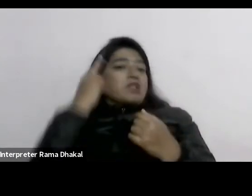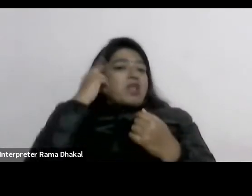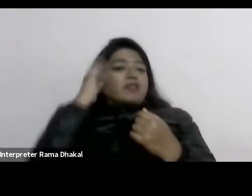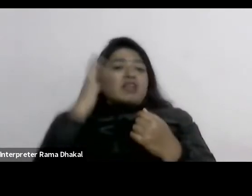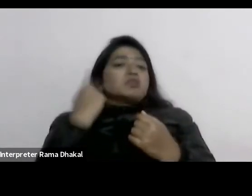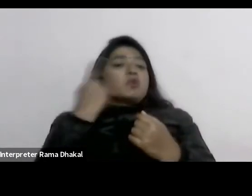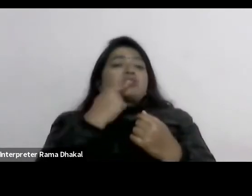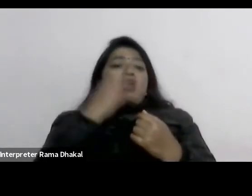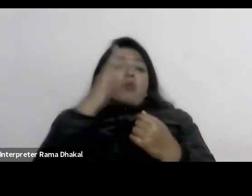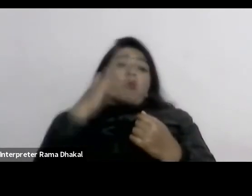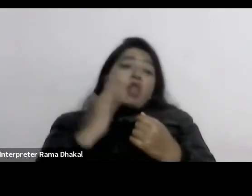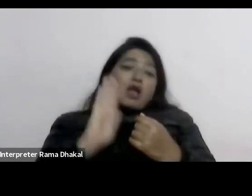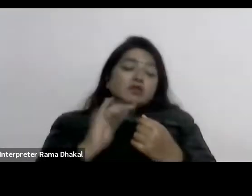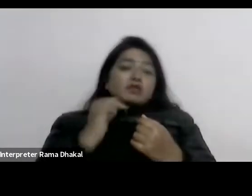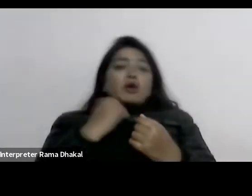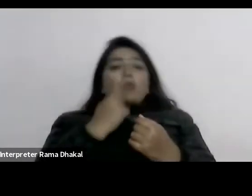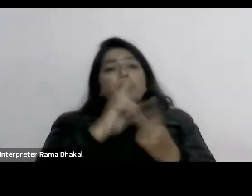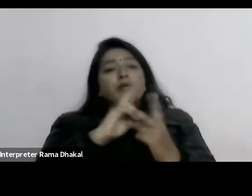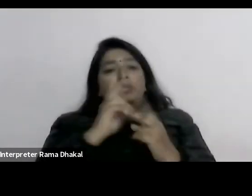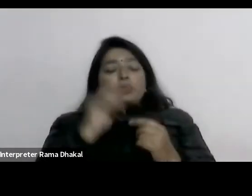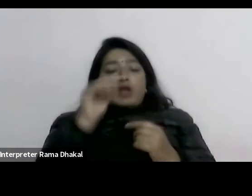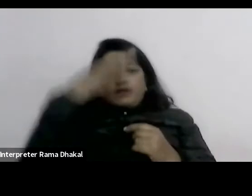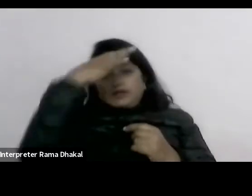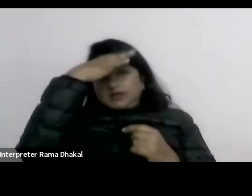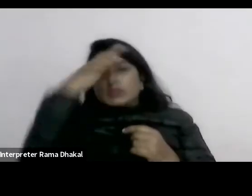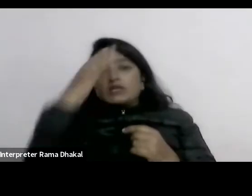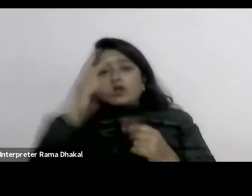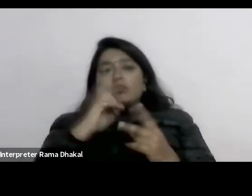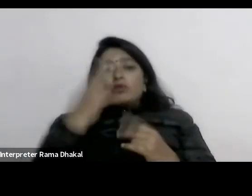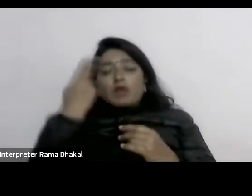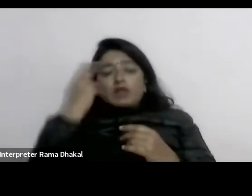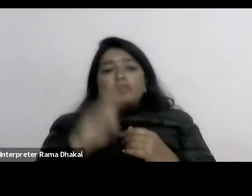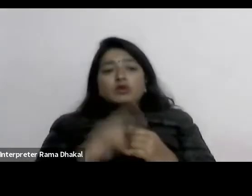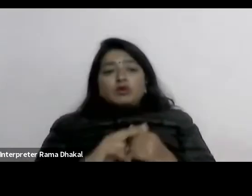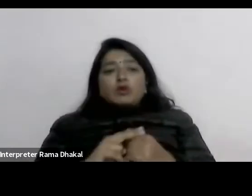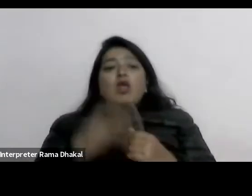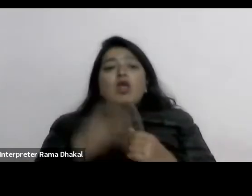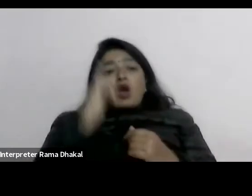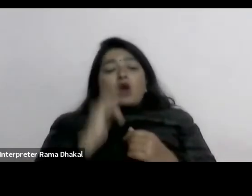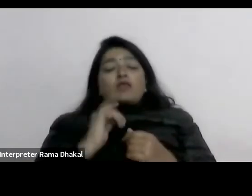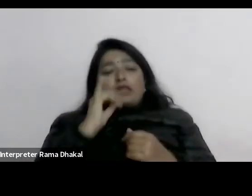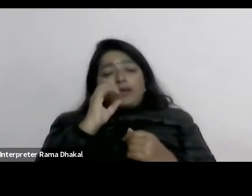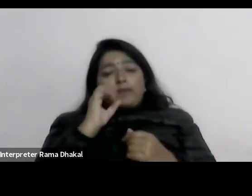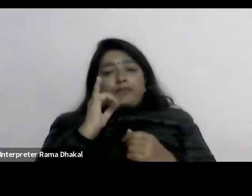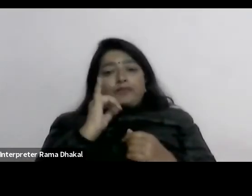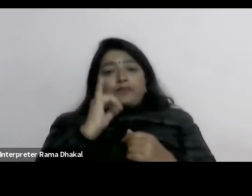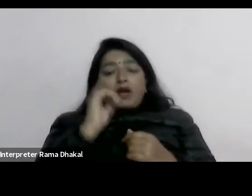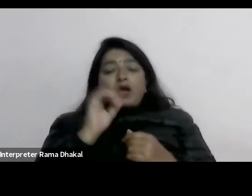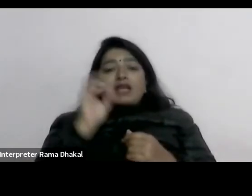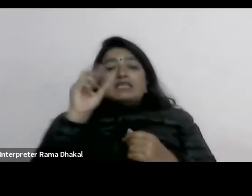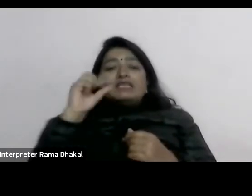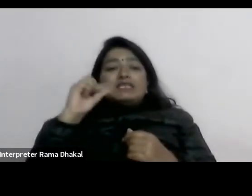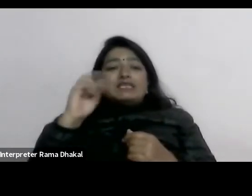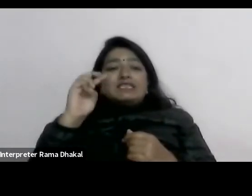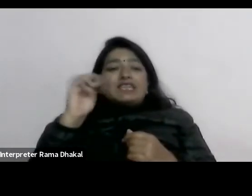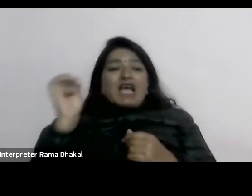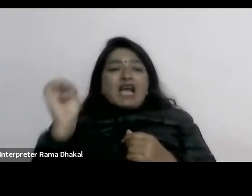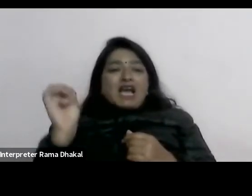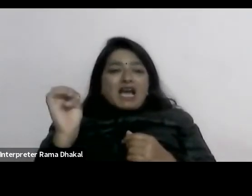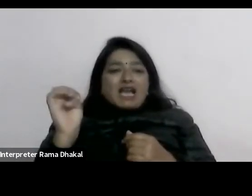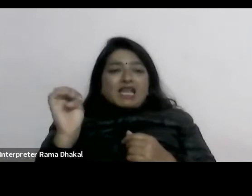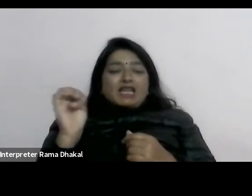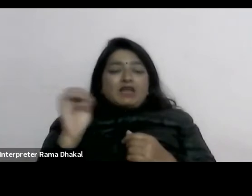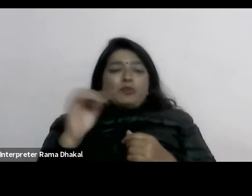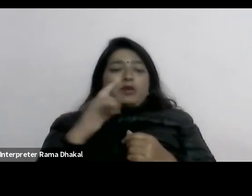invited. So there were all these problems. And finally, the final GR also deviated from the concept